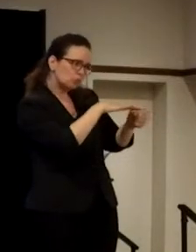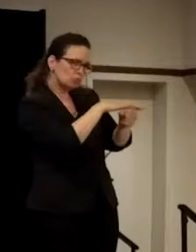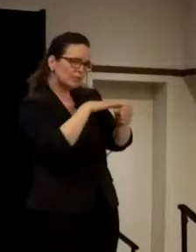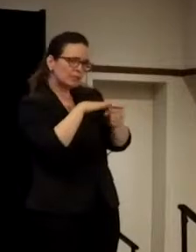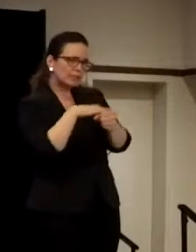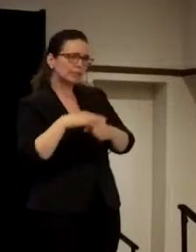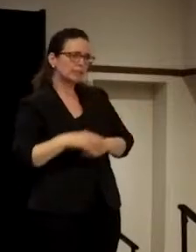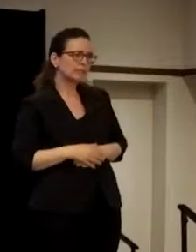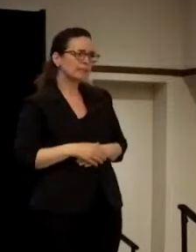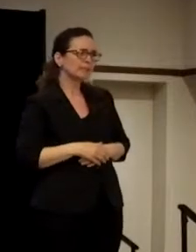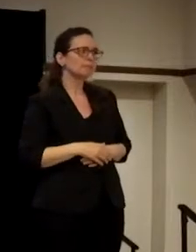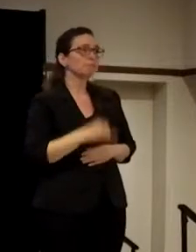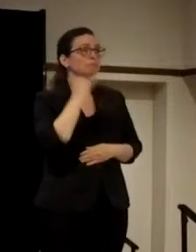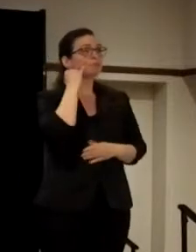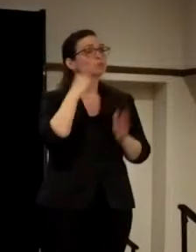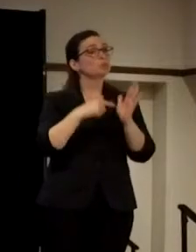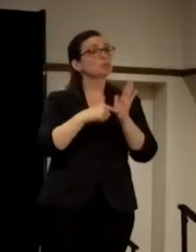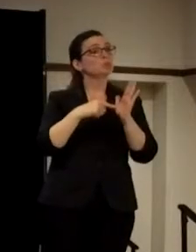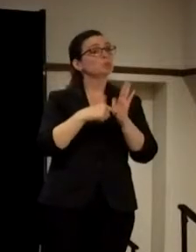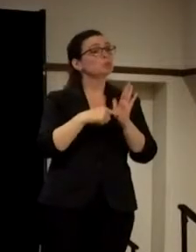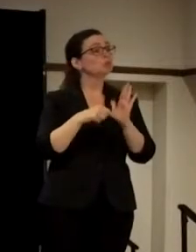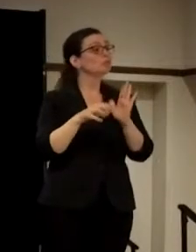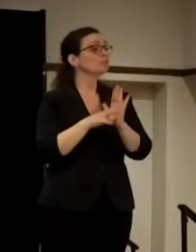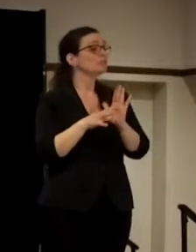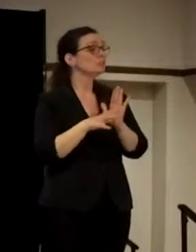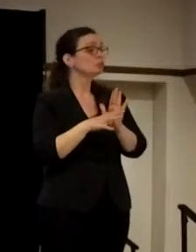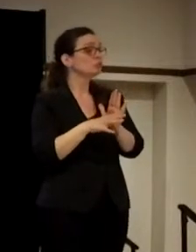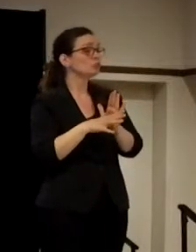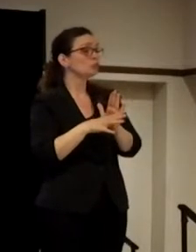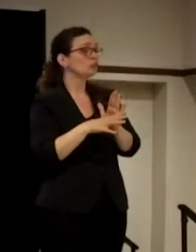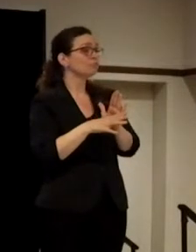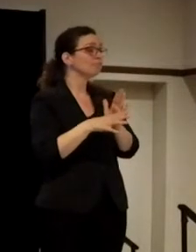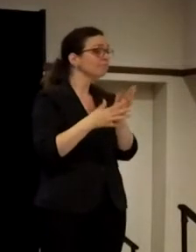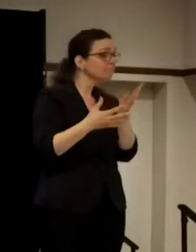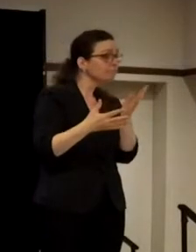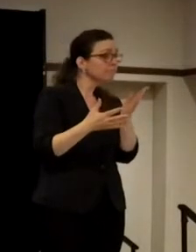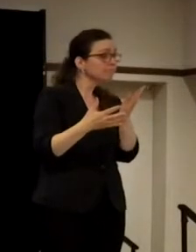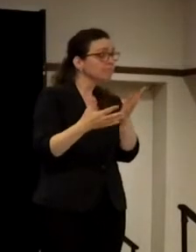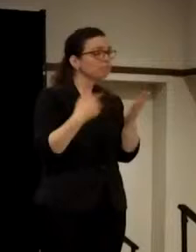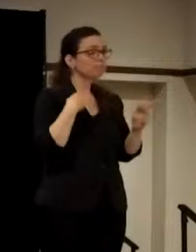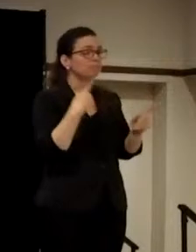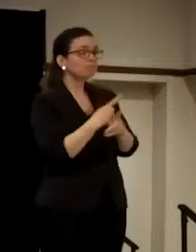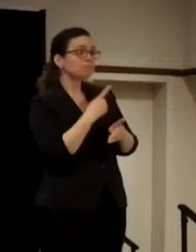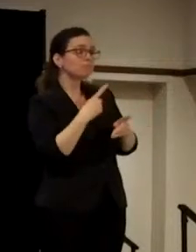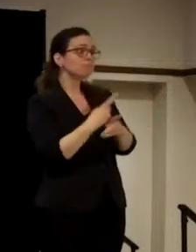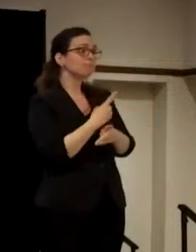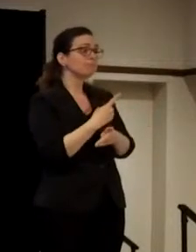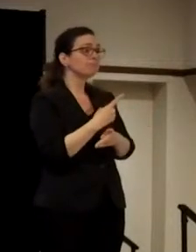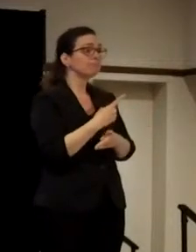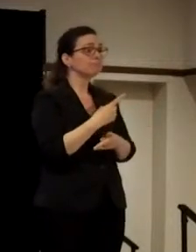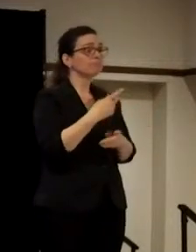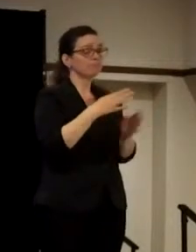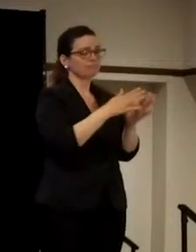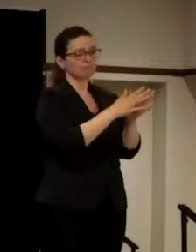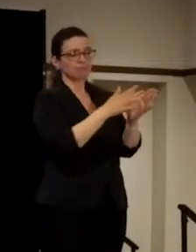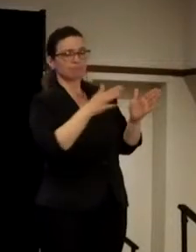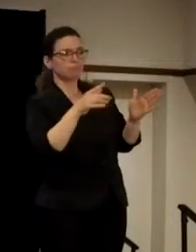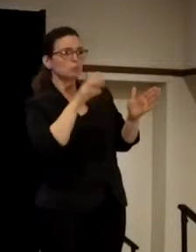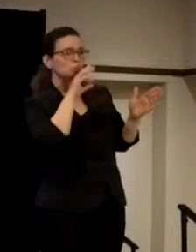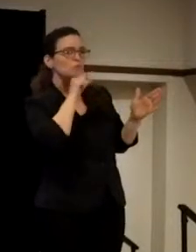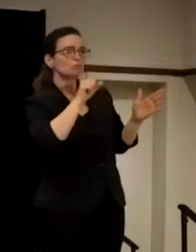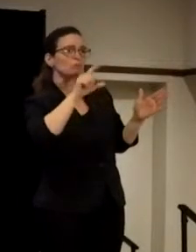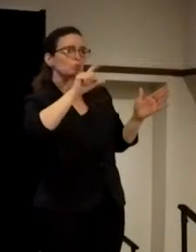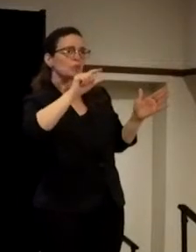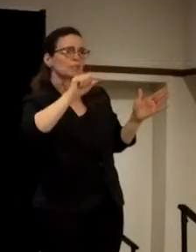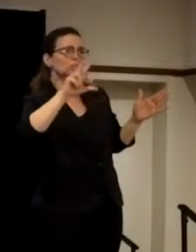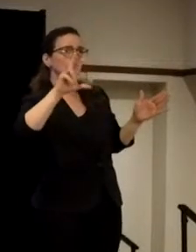your juniors and seniors in high school through, let's say, late 20s, early 30s, that's where the virus is in the community,